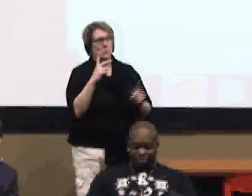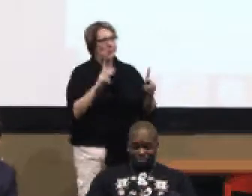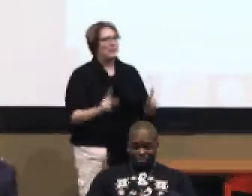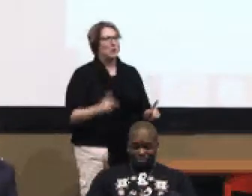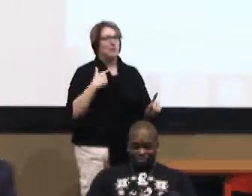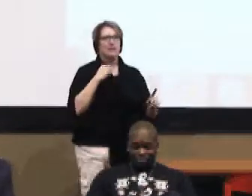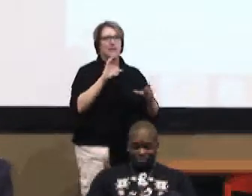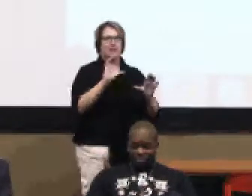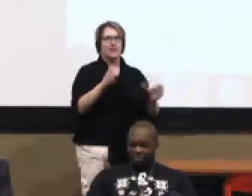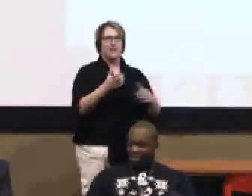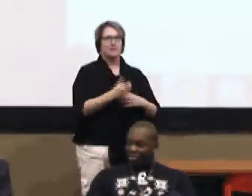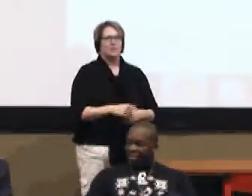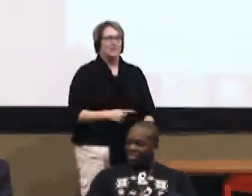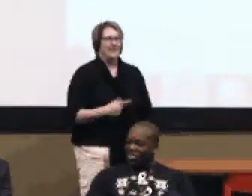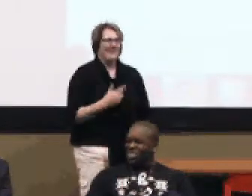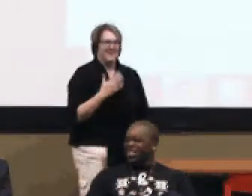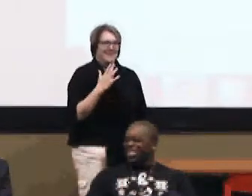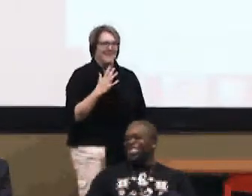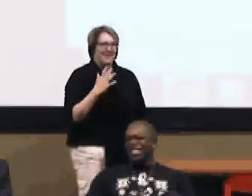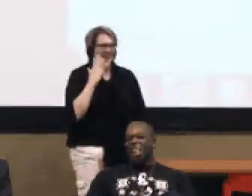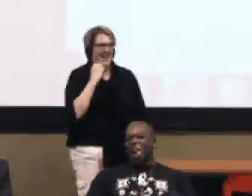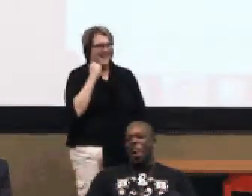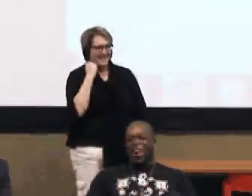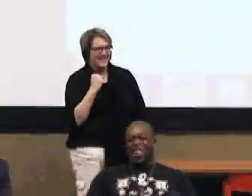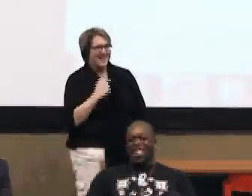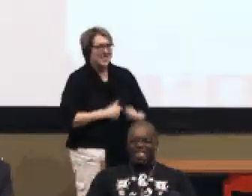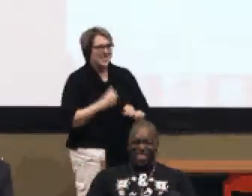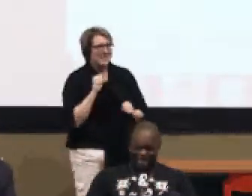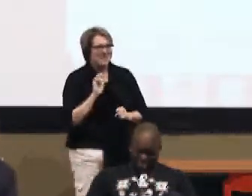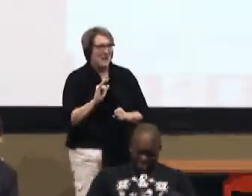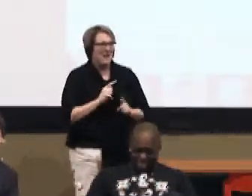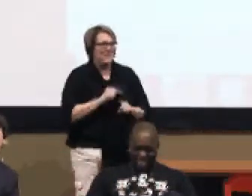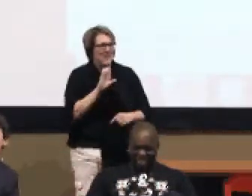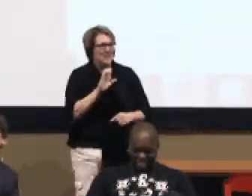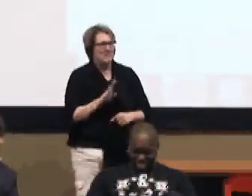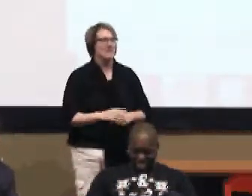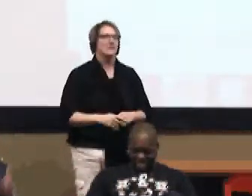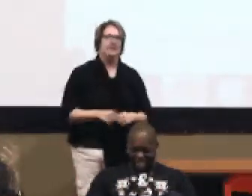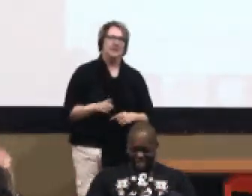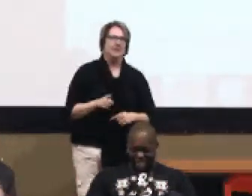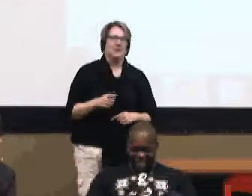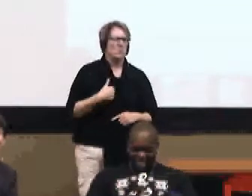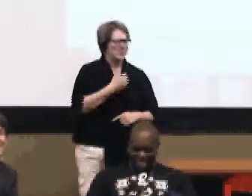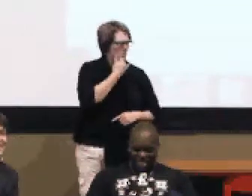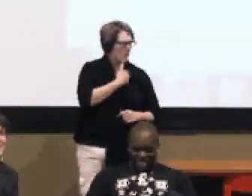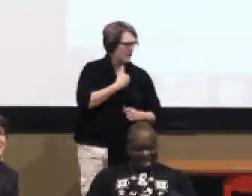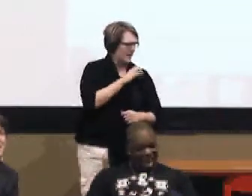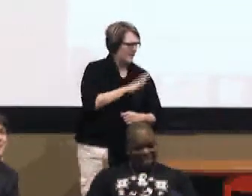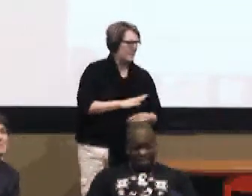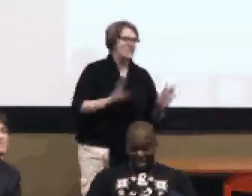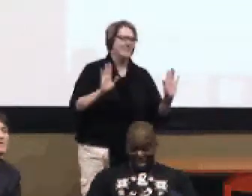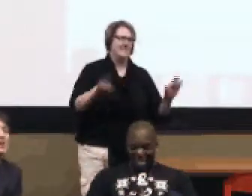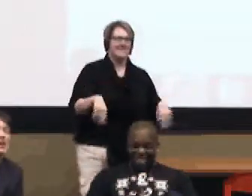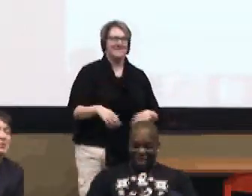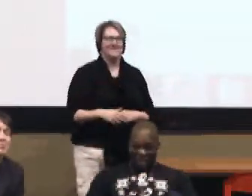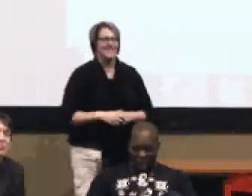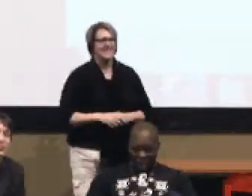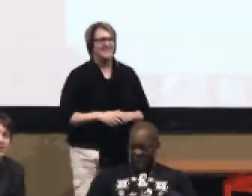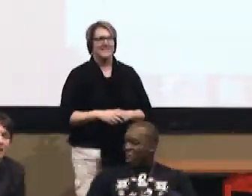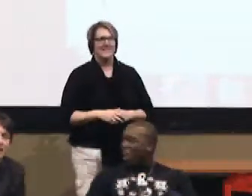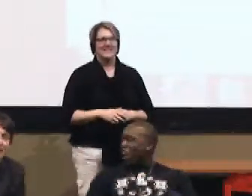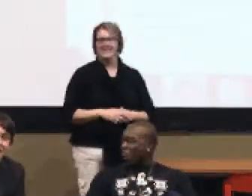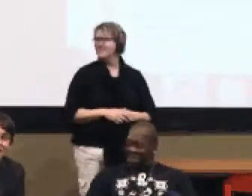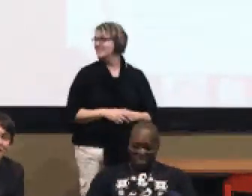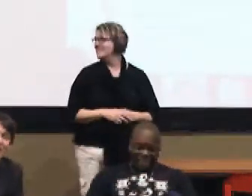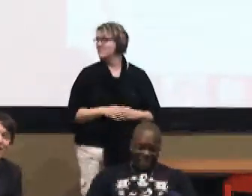person in the classroom that's like, I Every love year, Council Bluffs. someone's like, what's wrong with council every year? Let's wait and